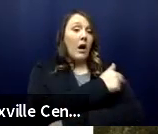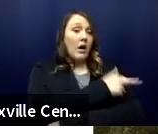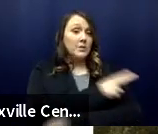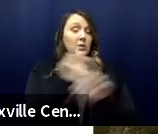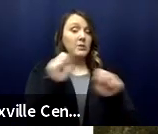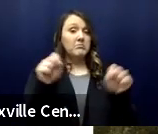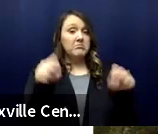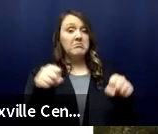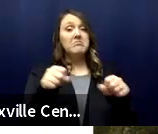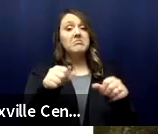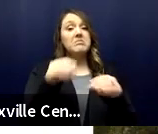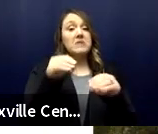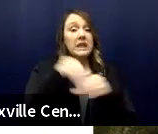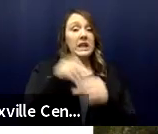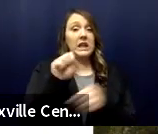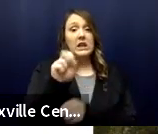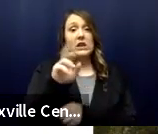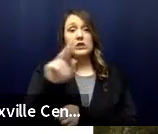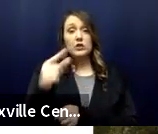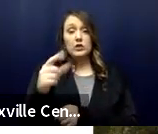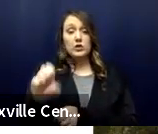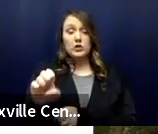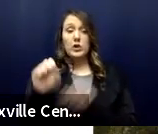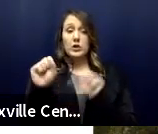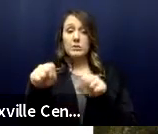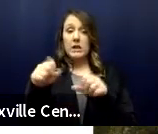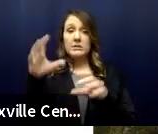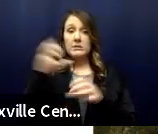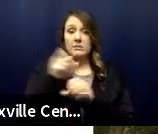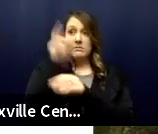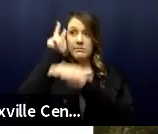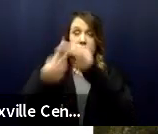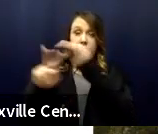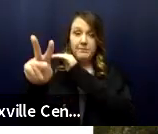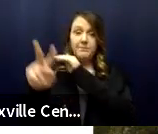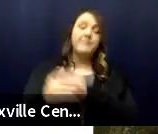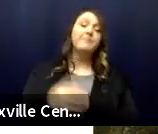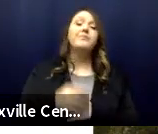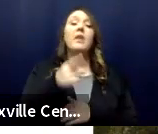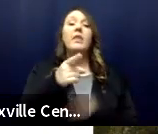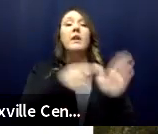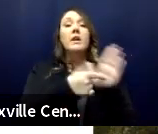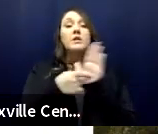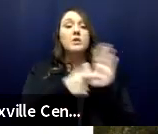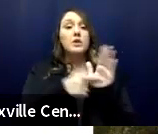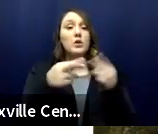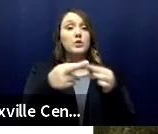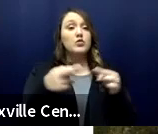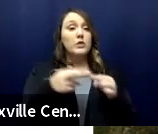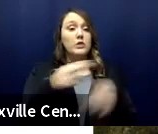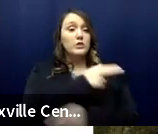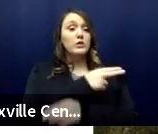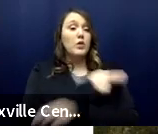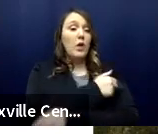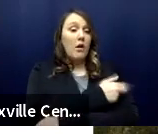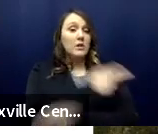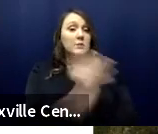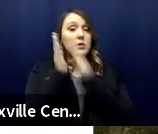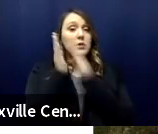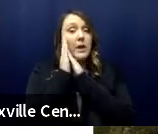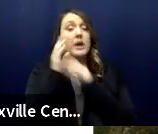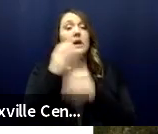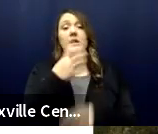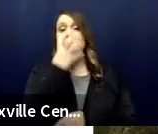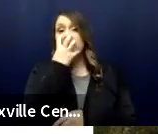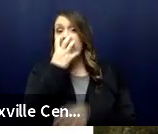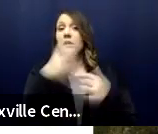and forecasted surge capacity. These graphs show the ability of regional hospital beds, ICU beds, and ventilators from our